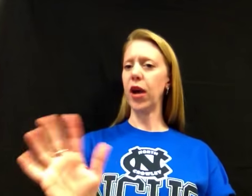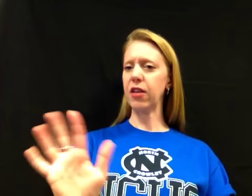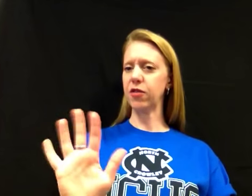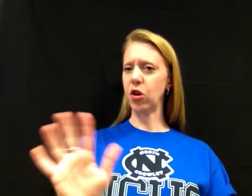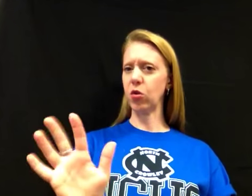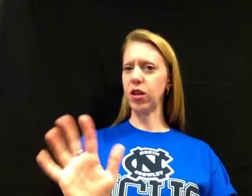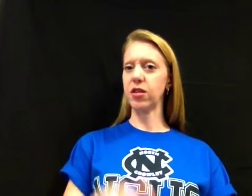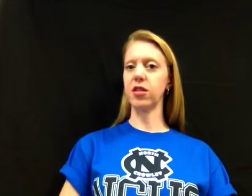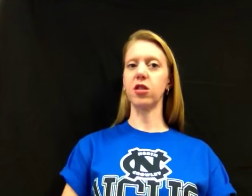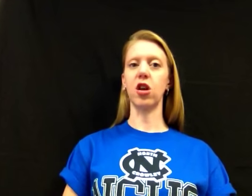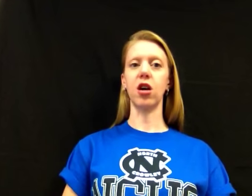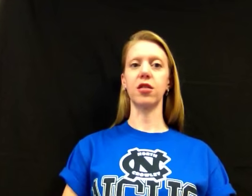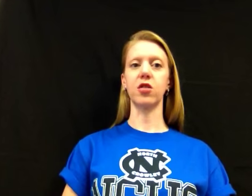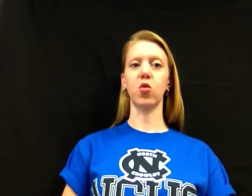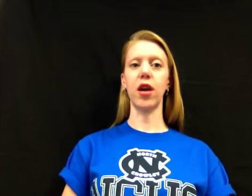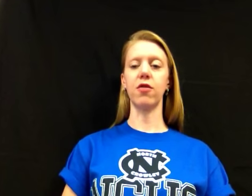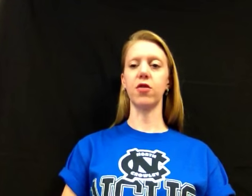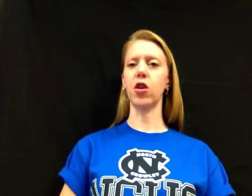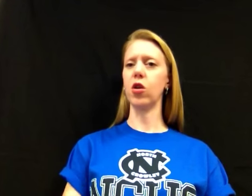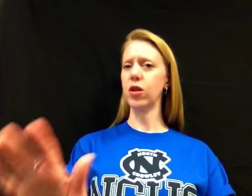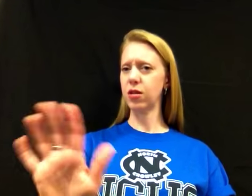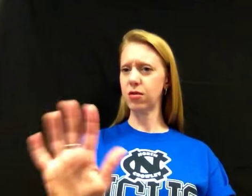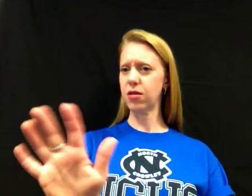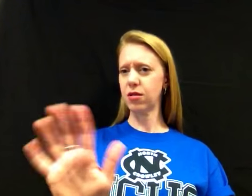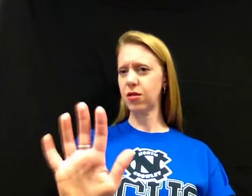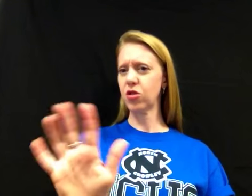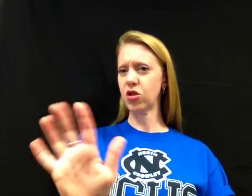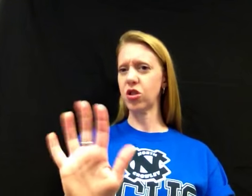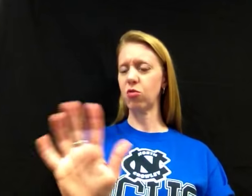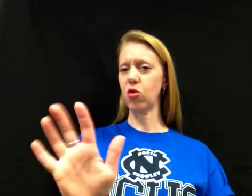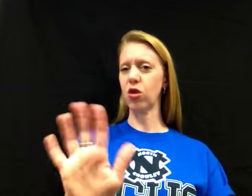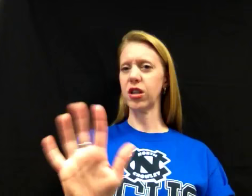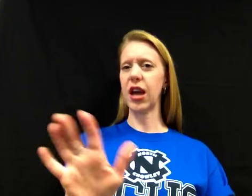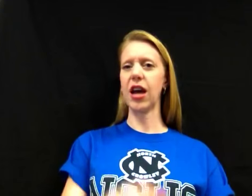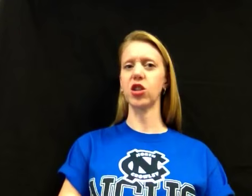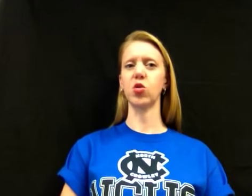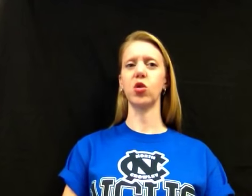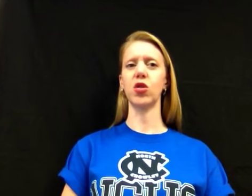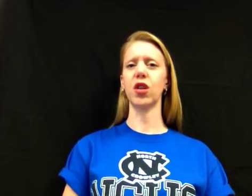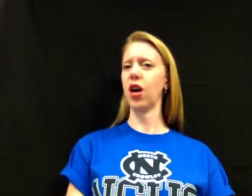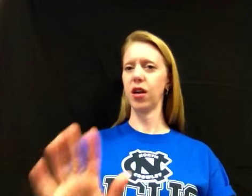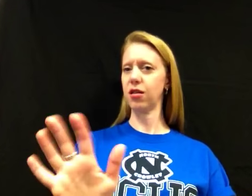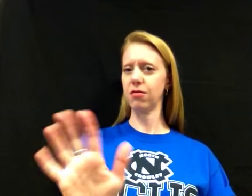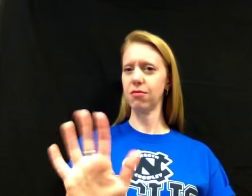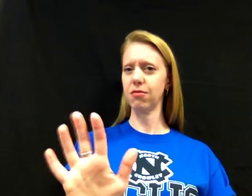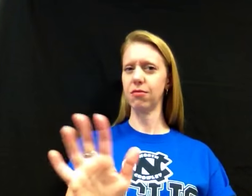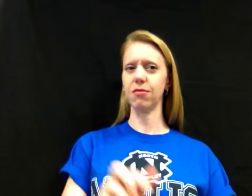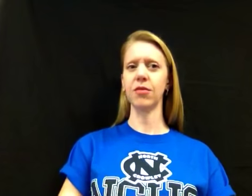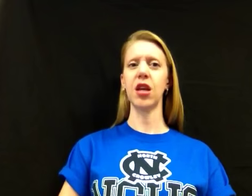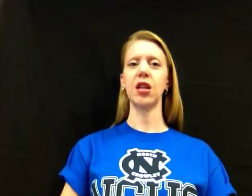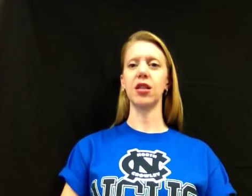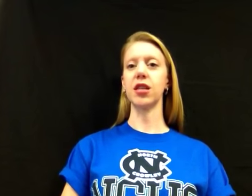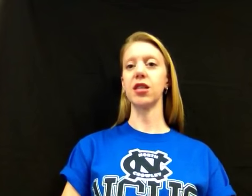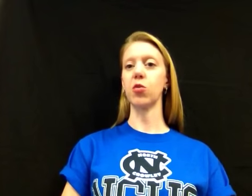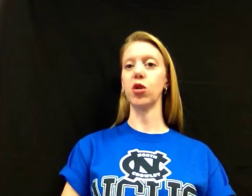Wave no, the way this is glossed is wave no, and it's just a more casual sign. Let's say